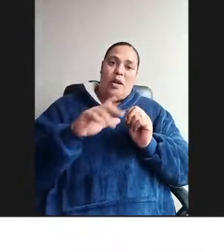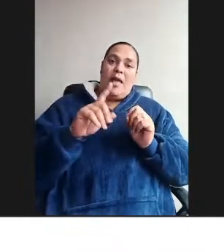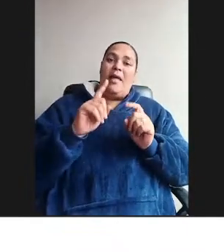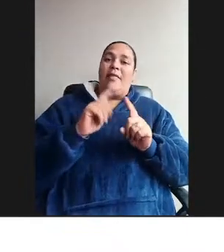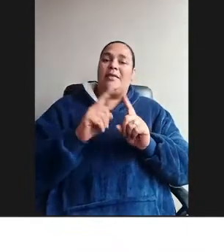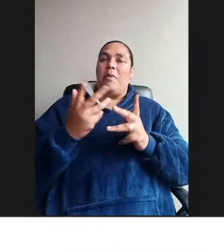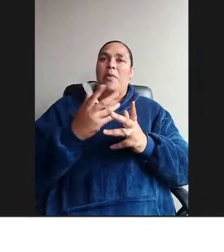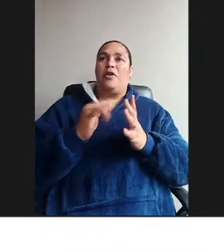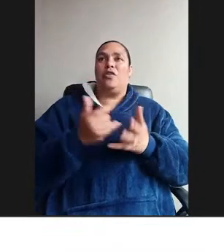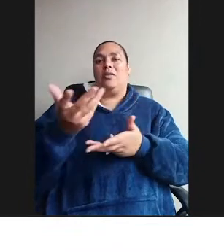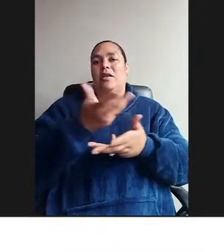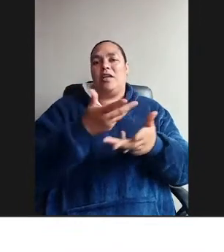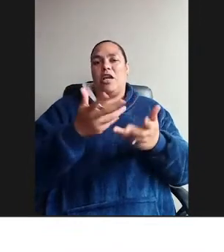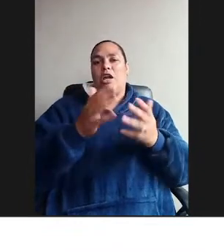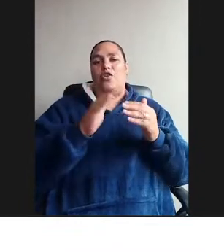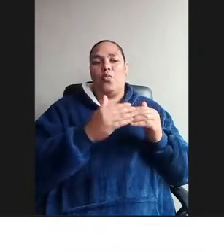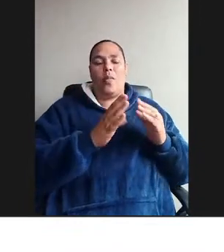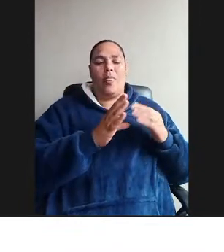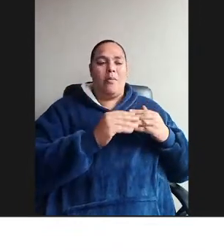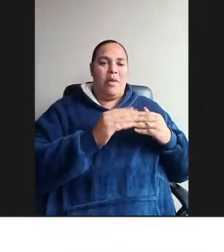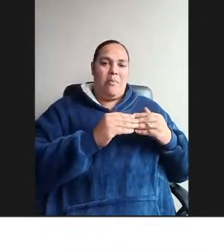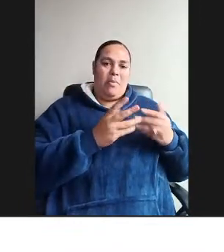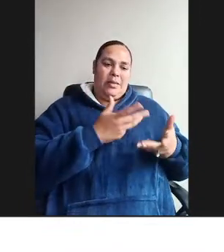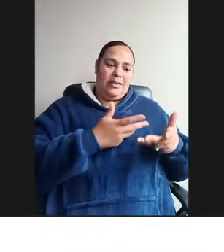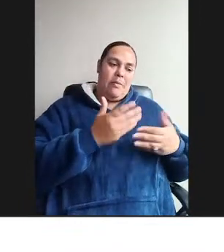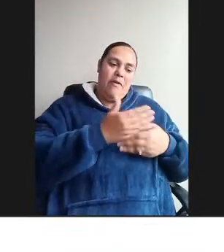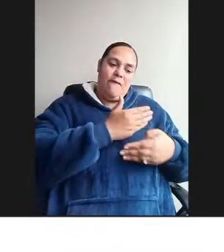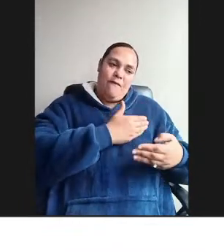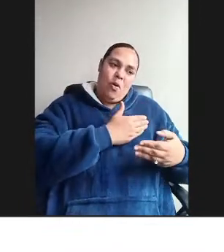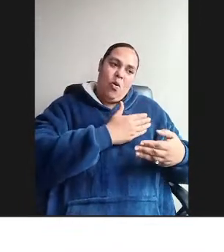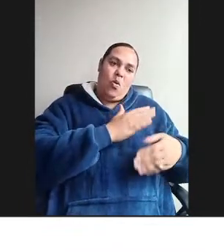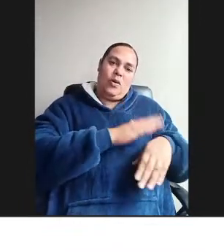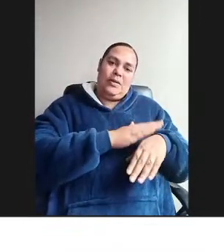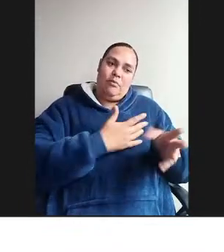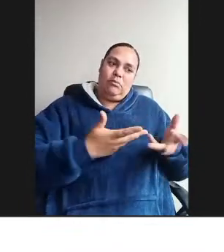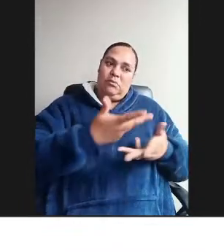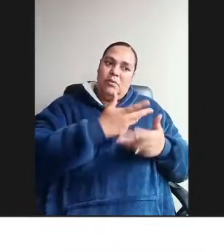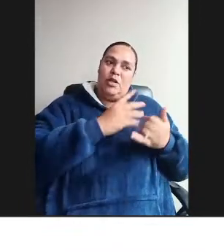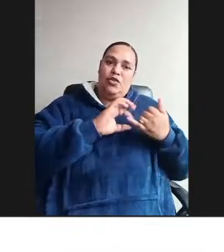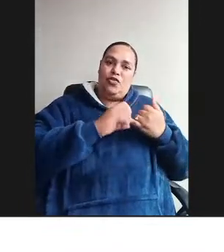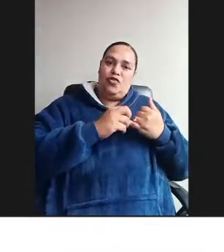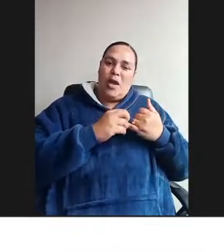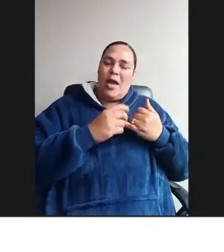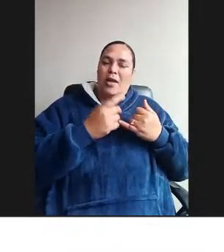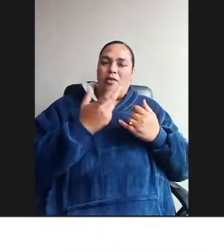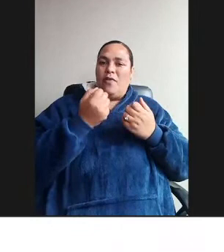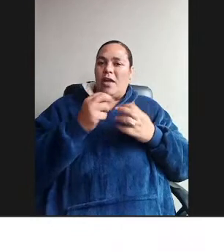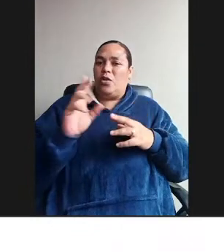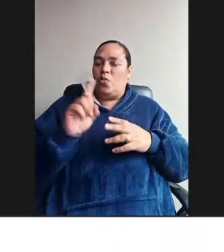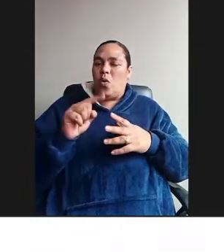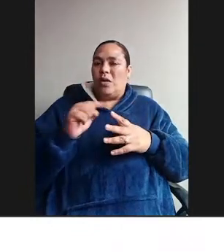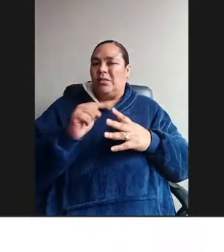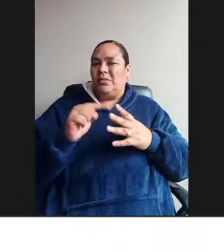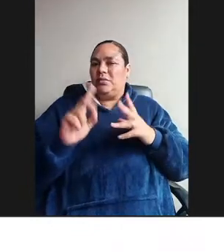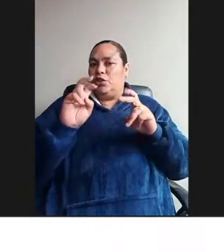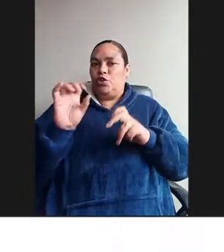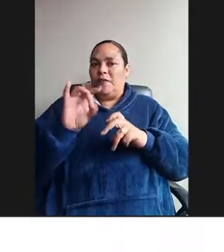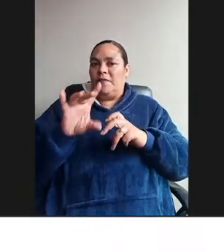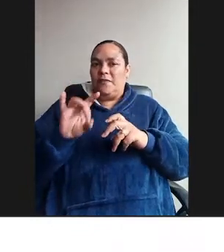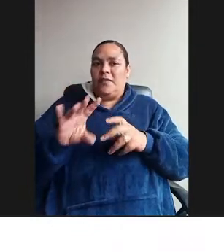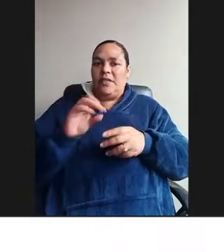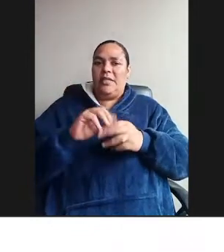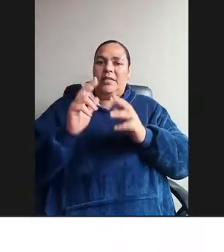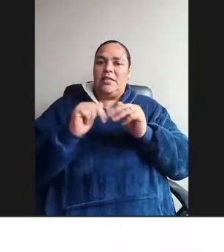constituency heads before the time to try and ascertain what the particular issues are in that town or at